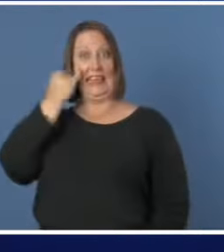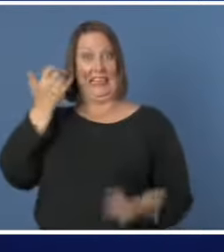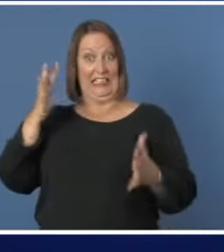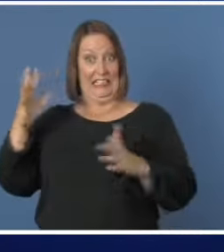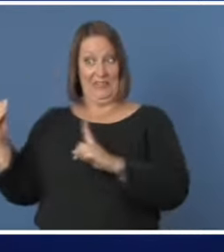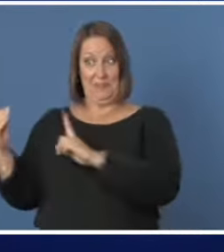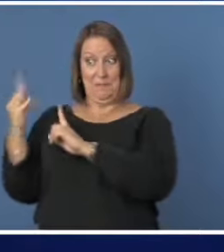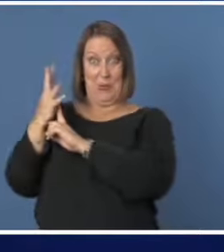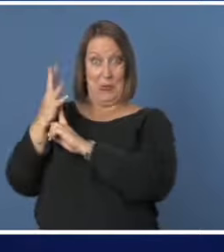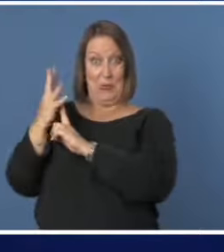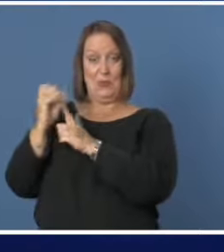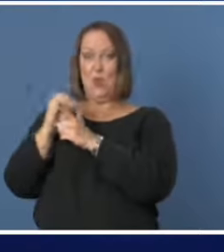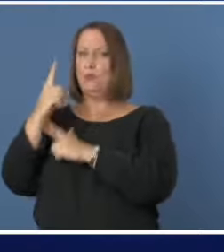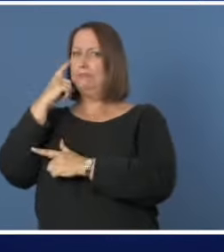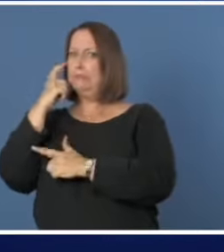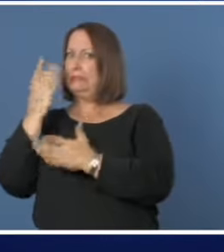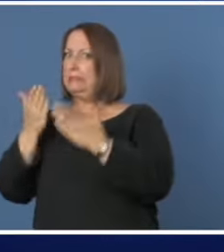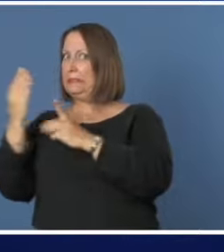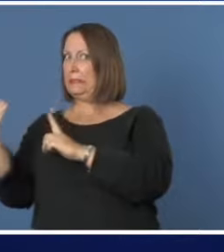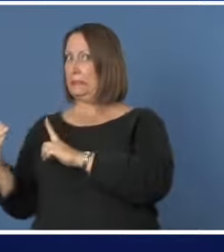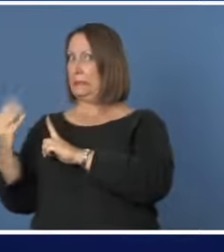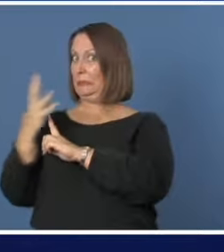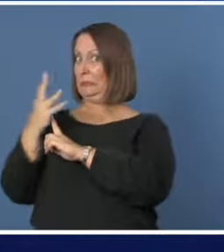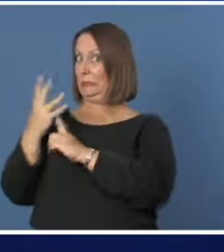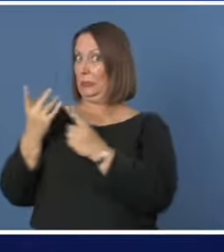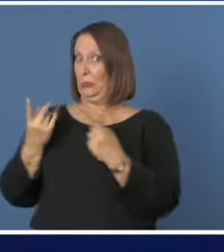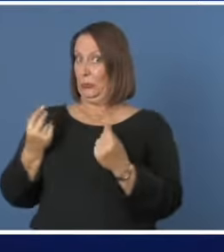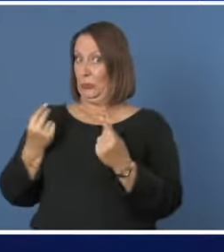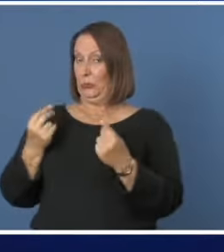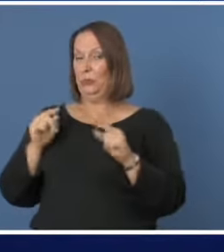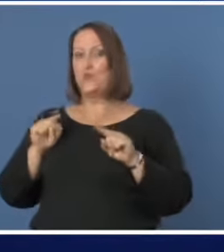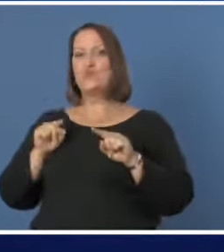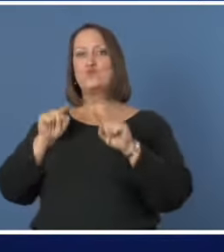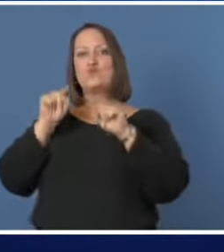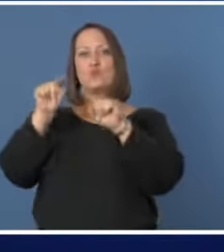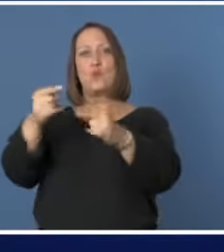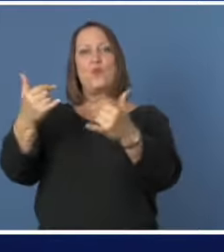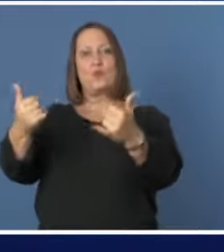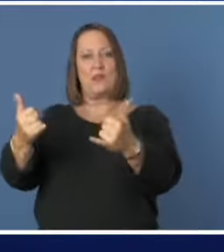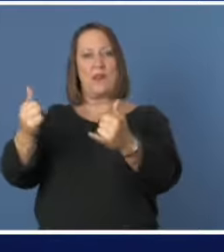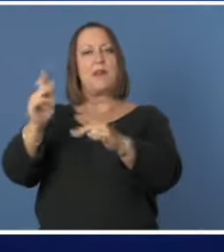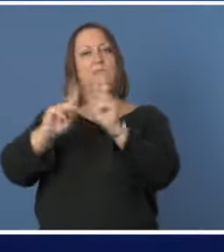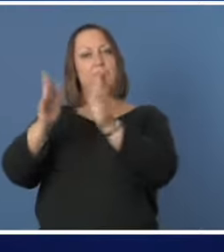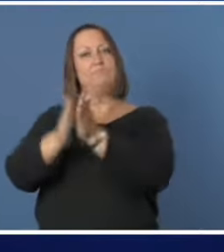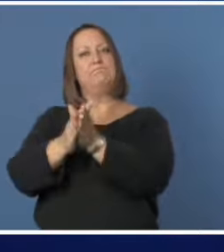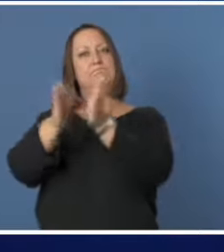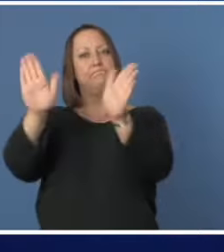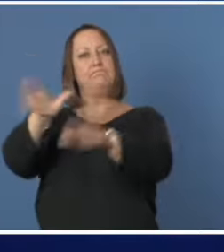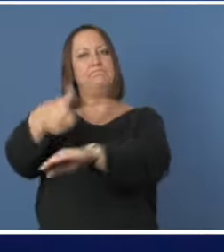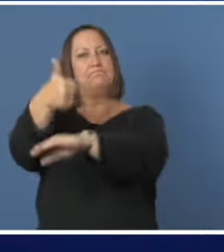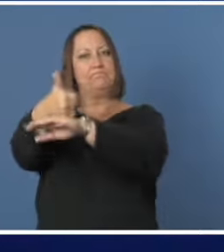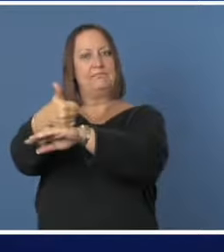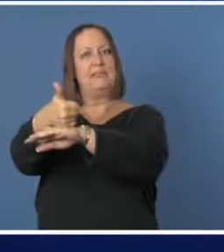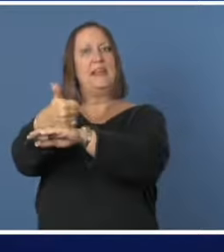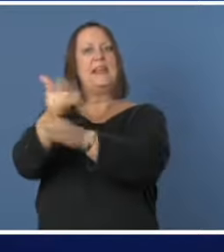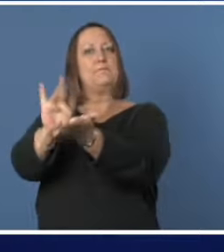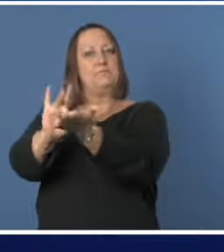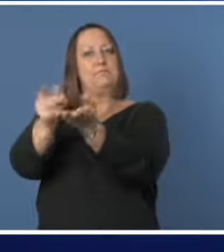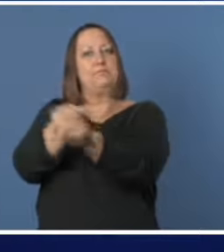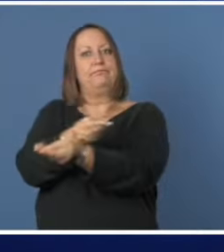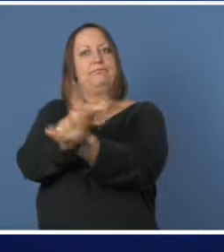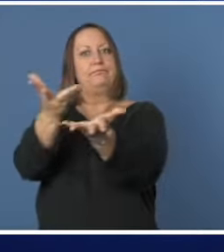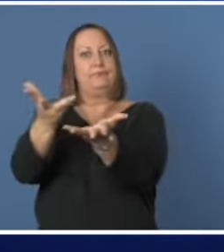If you have been exposed or suspect exposure to smallpox, go now to a public health